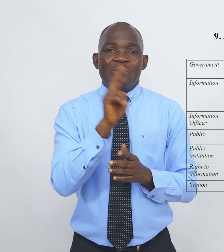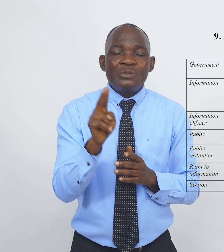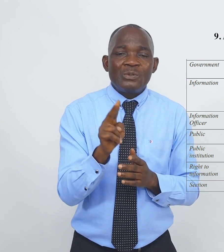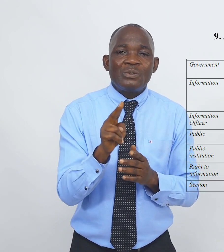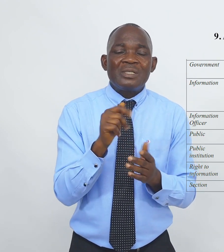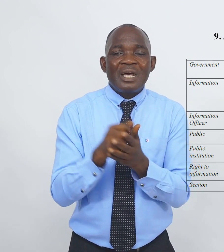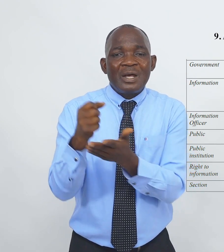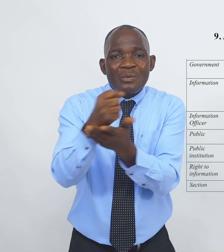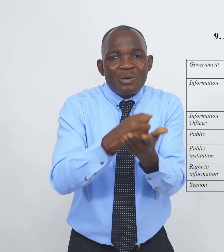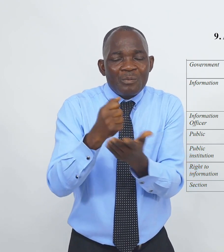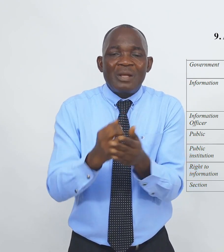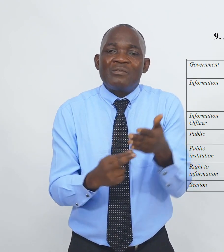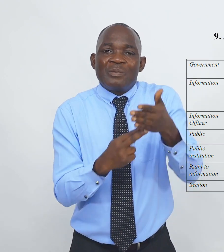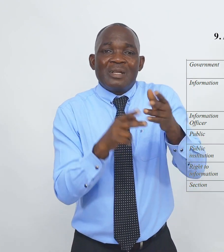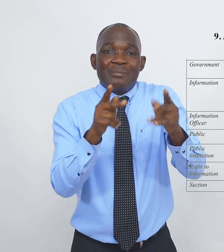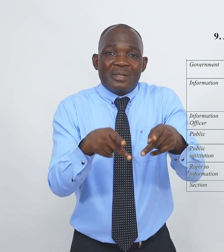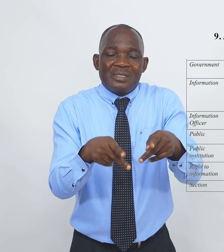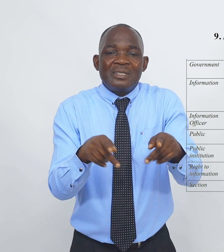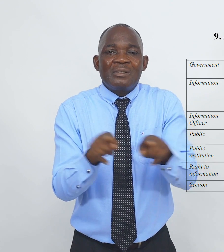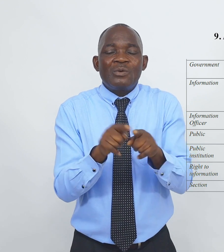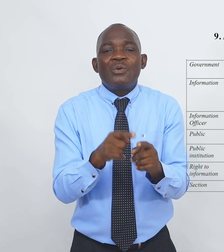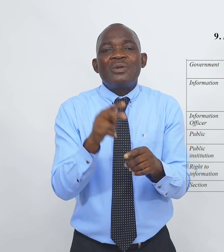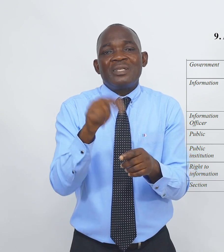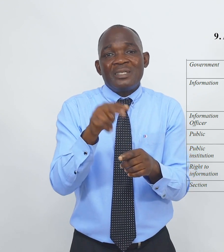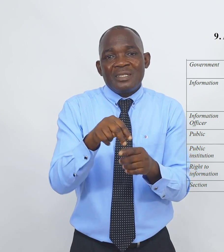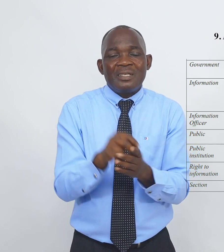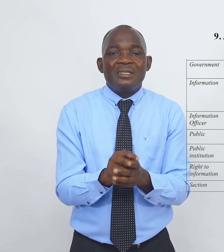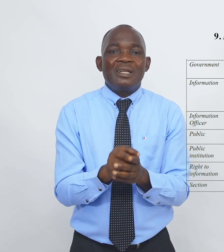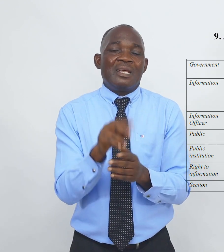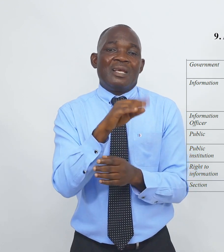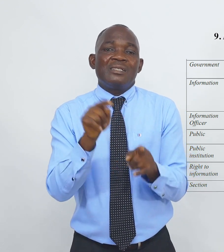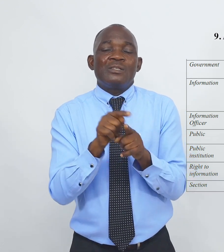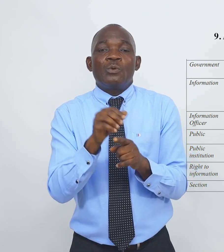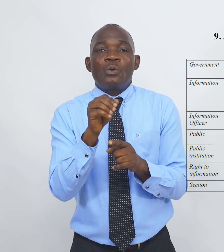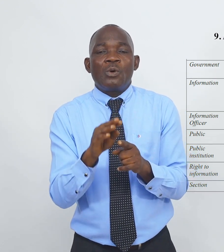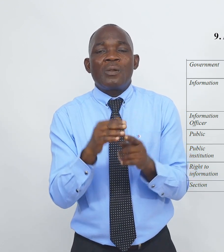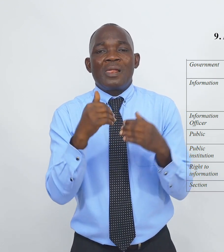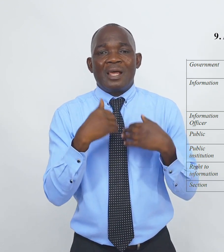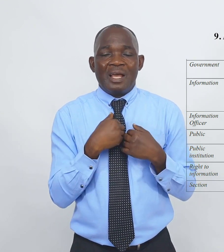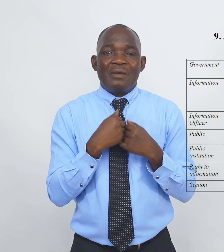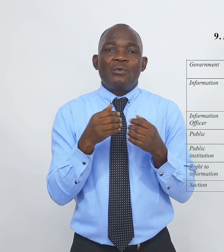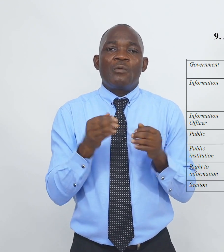throughout this document to refer to a person who requires and or has acquired access to